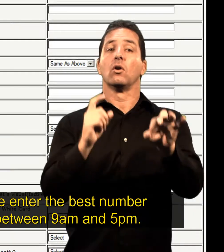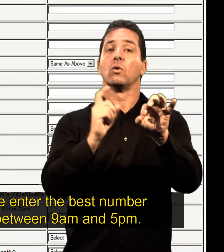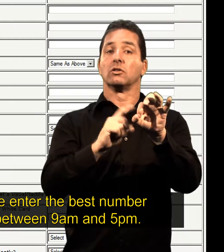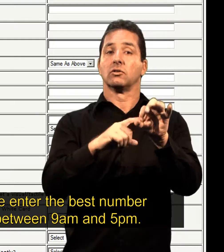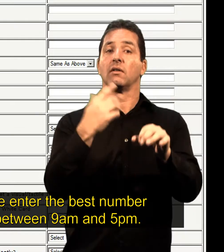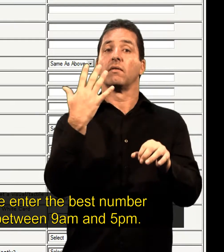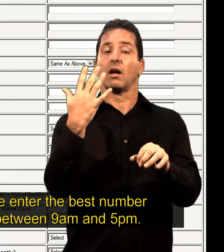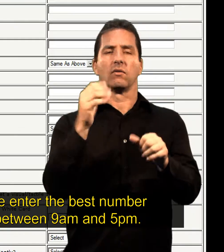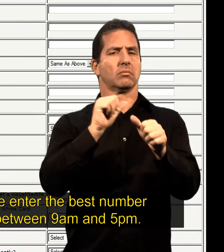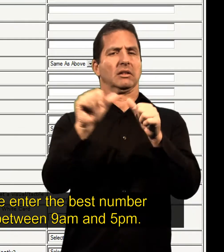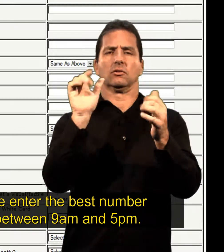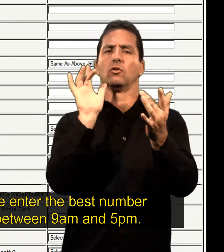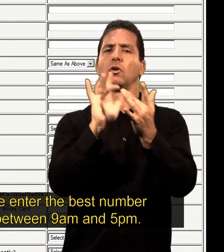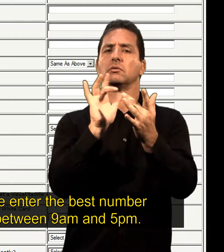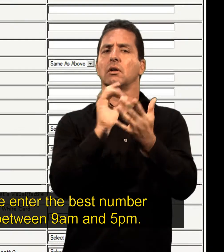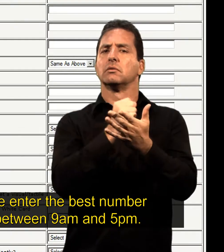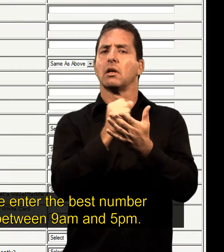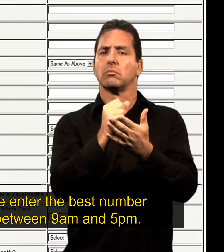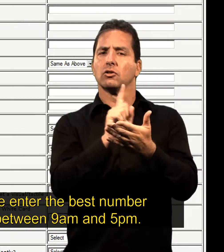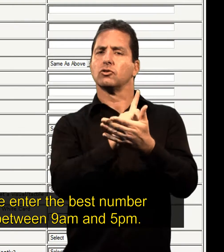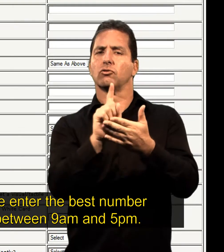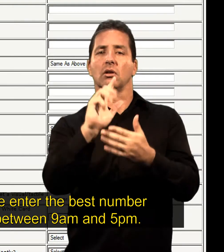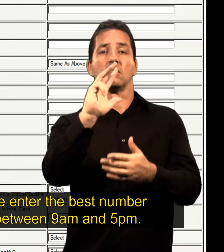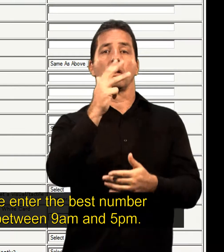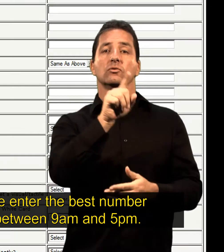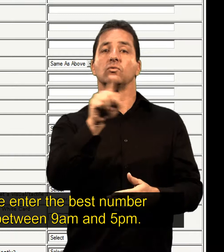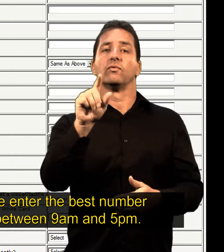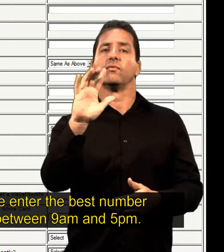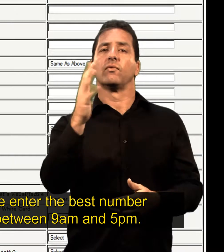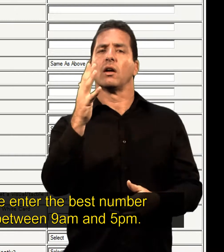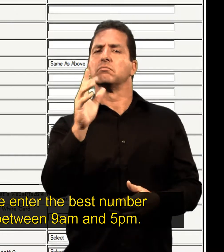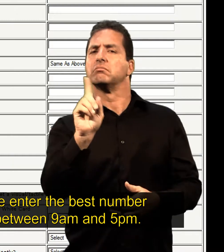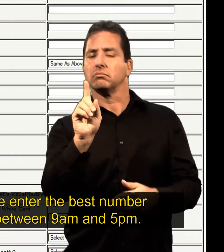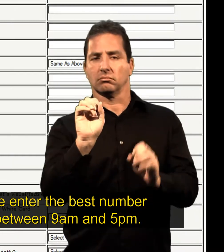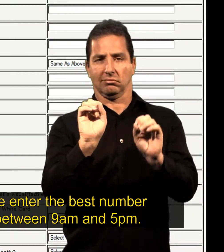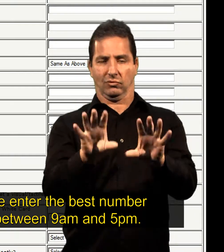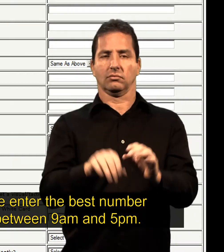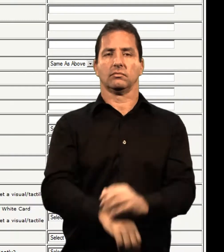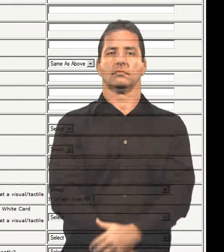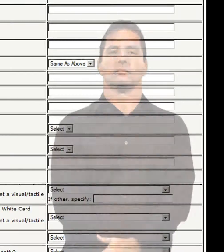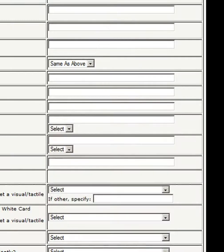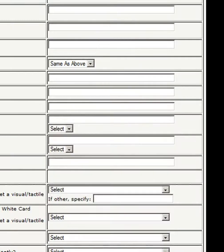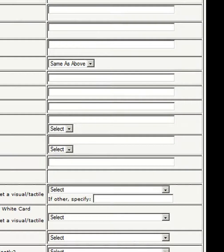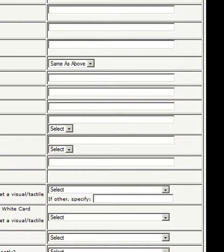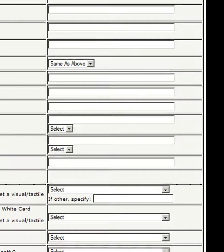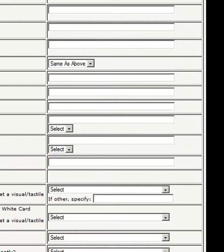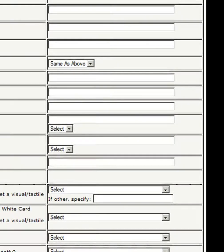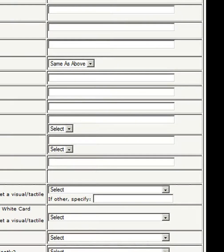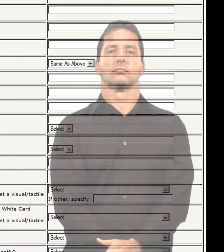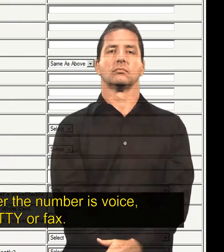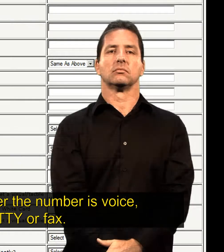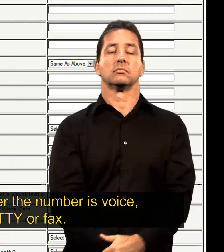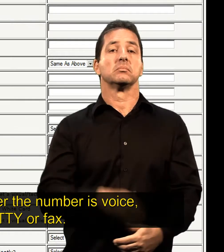Question 5. Please enter the best number to contact you on between 9 a.m. and 5 p.m.